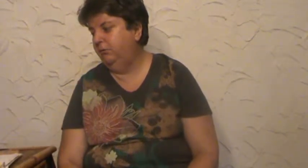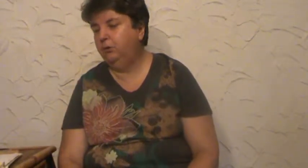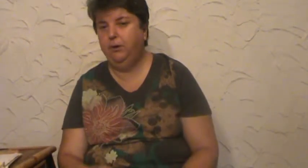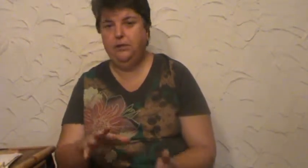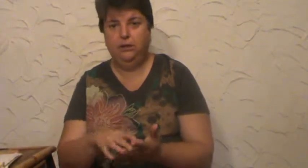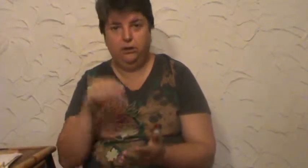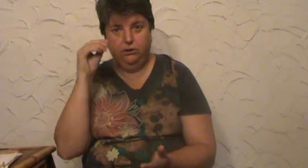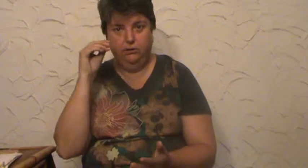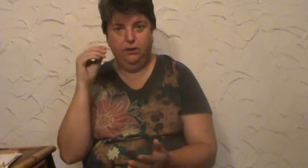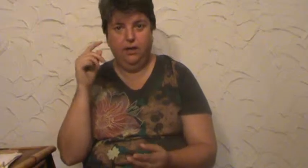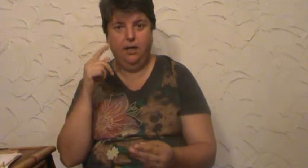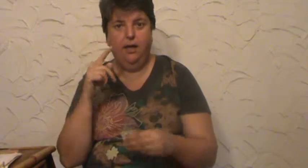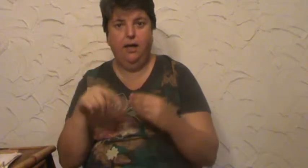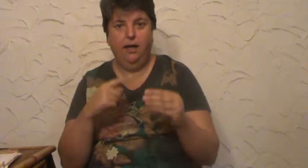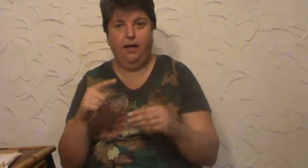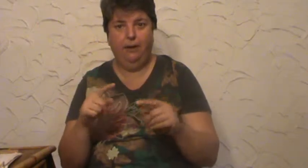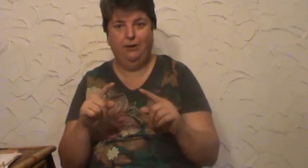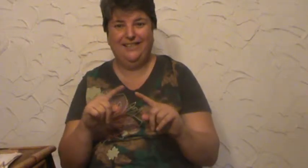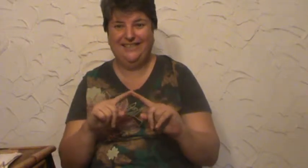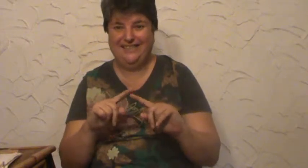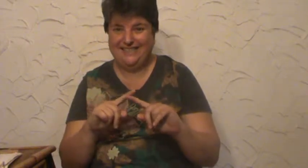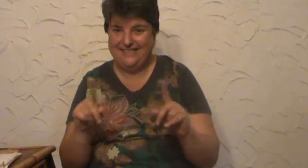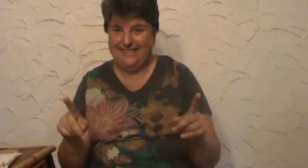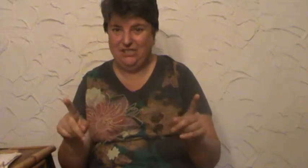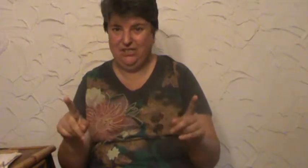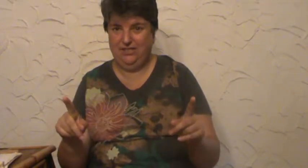We're going to learn about distinctions.